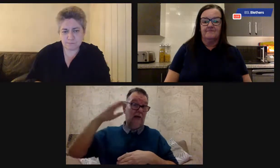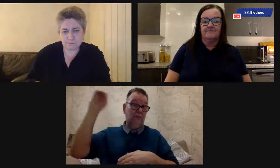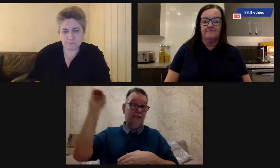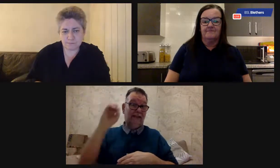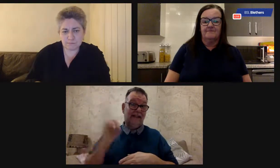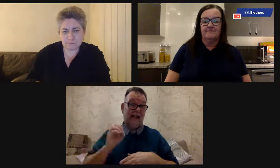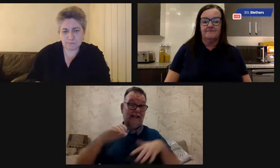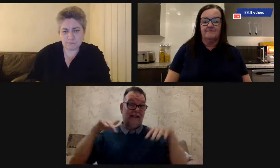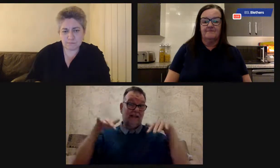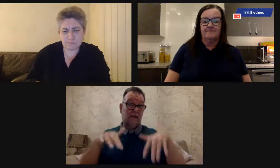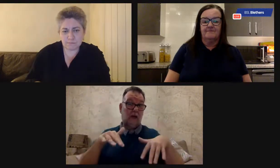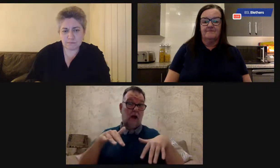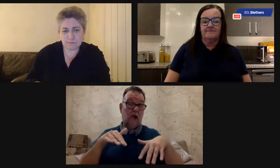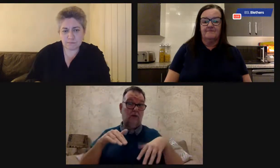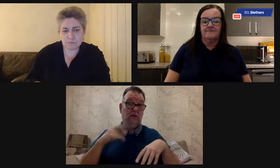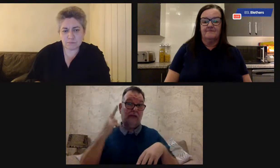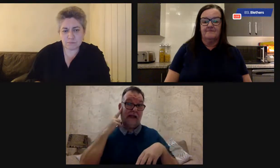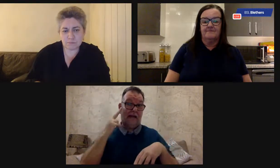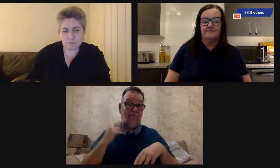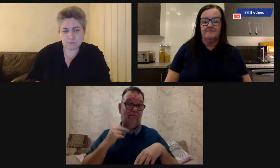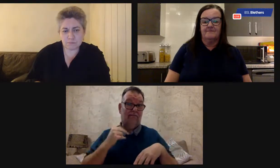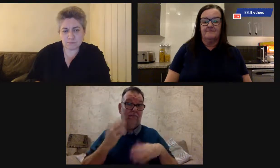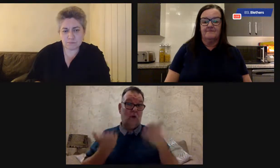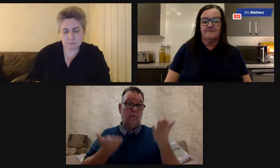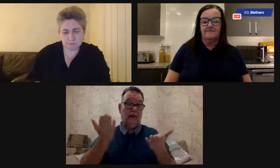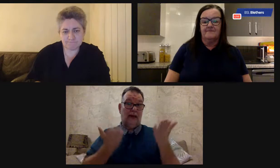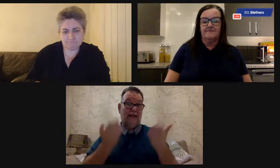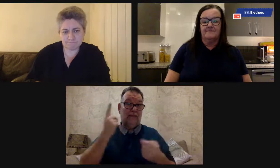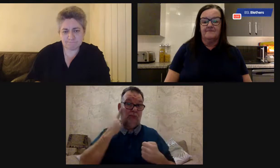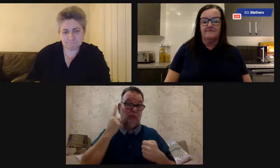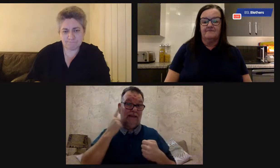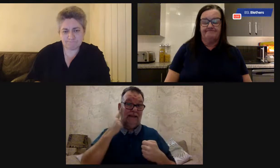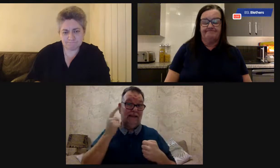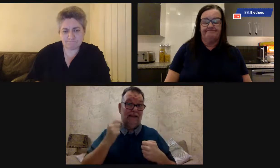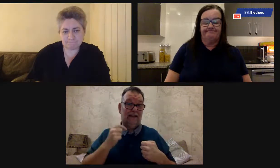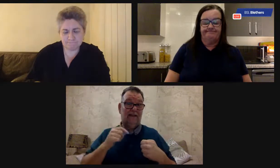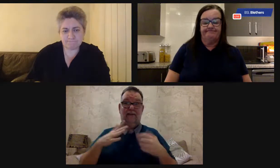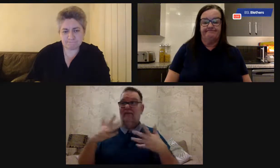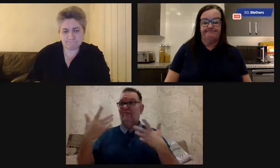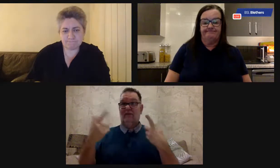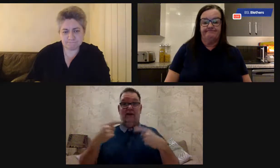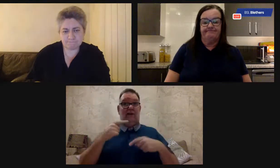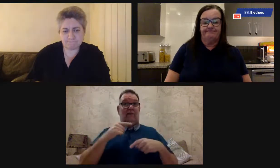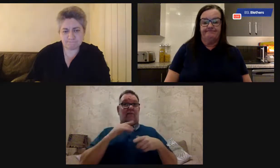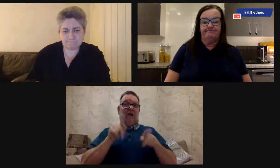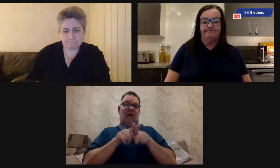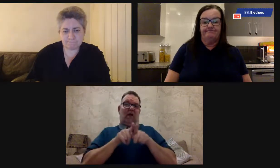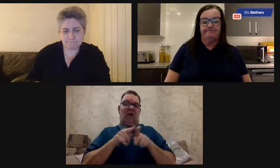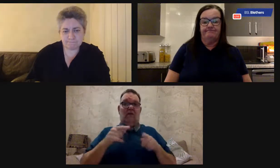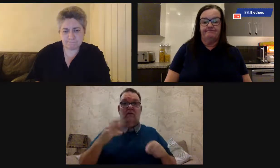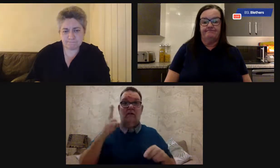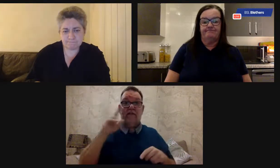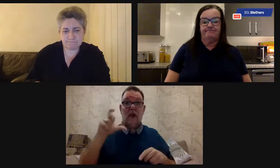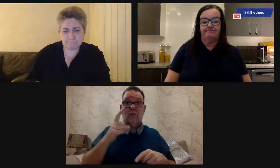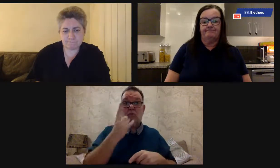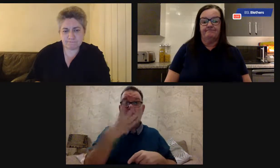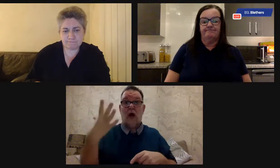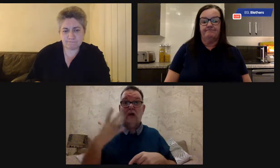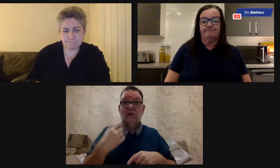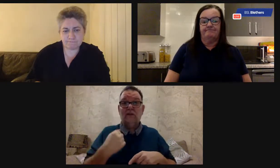isolated and let them know that this organisation's there. It might provide respite for people as